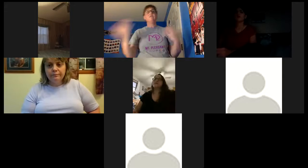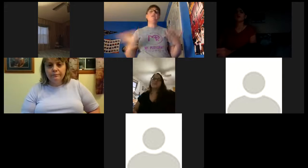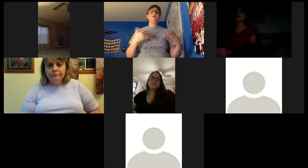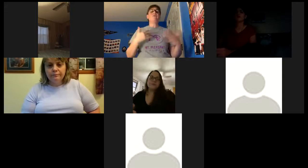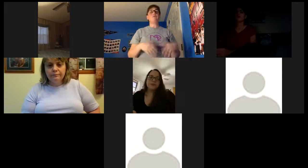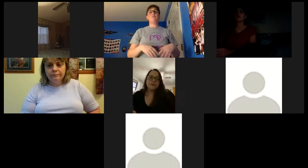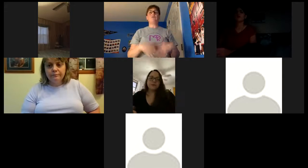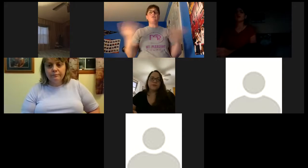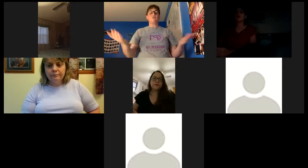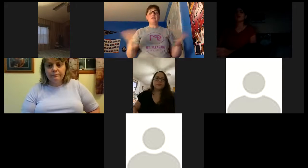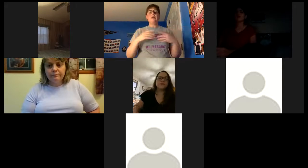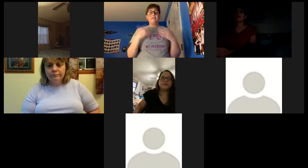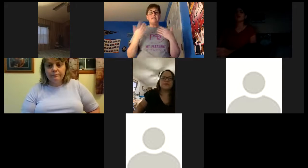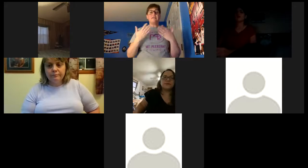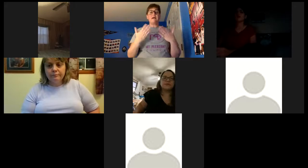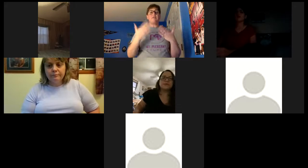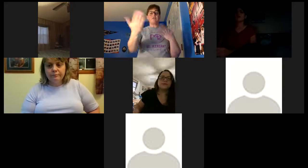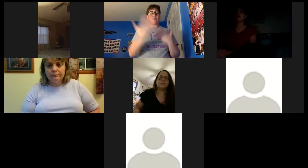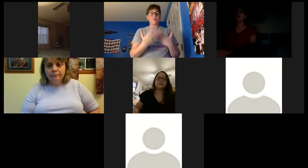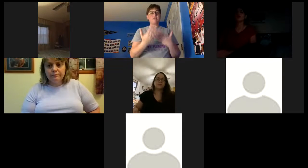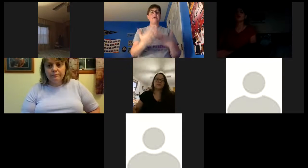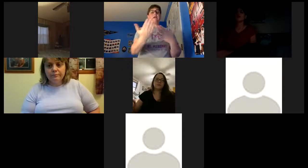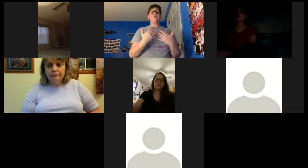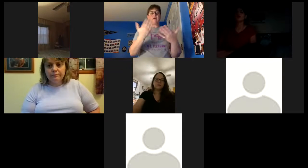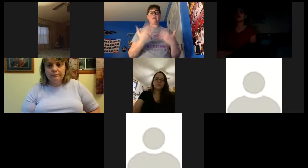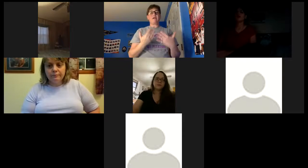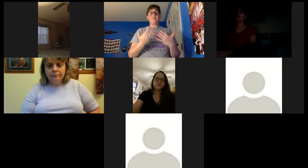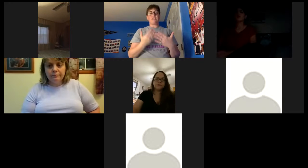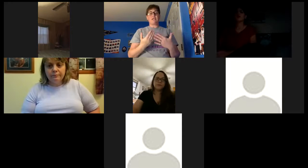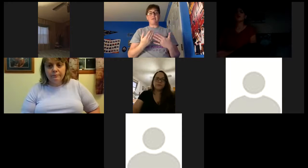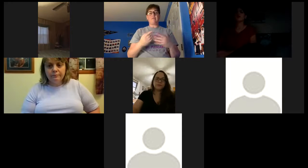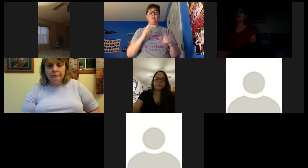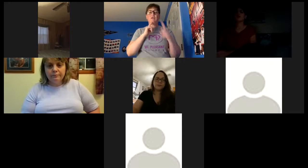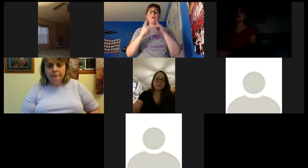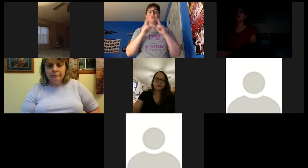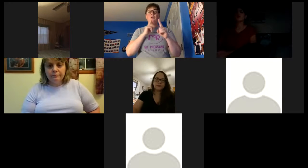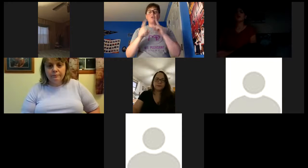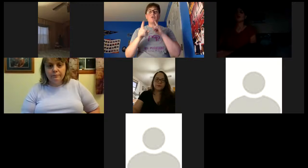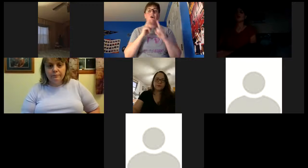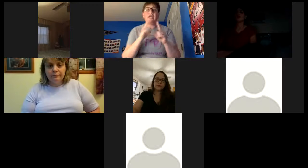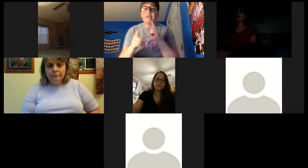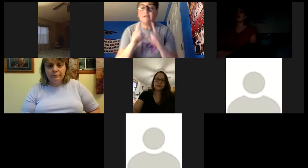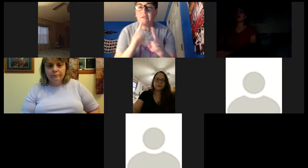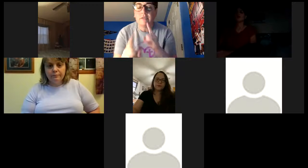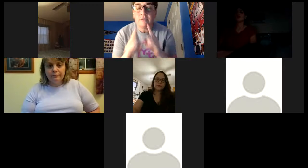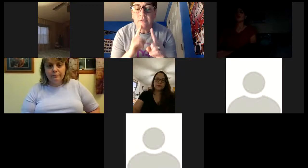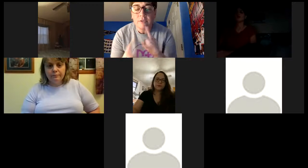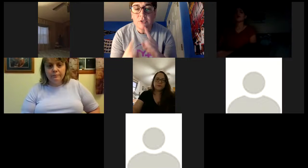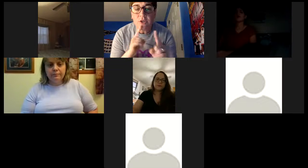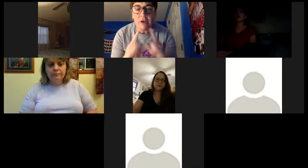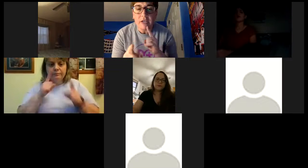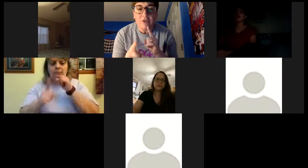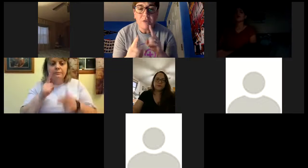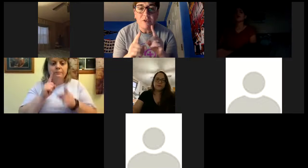phone. You're this time there's a person there and you're having a conversation back and forth. So you're talking,